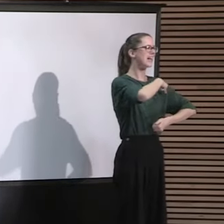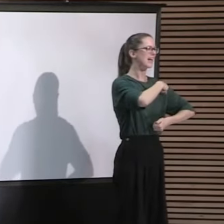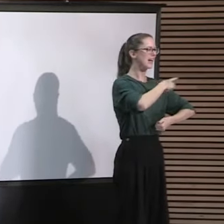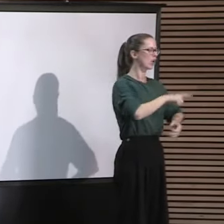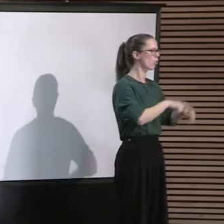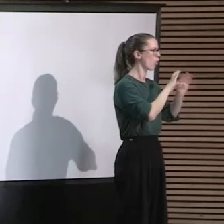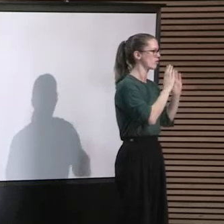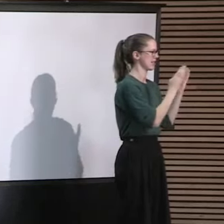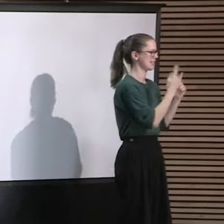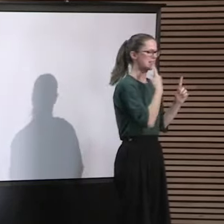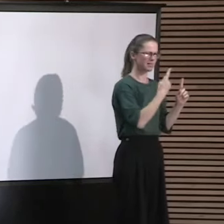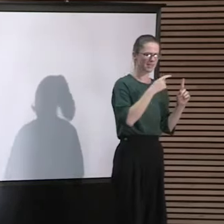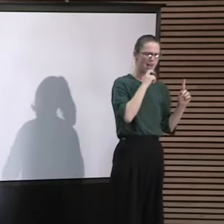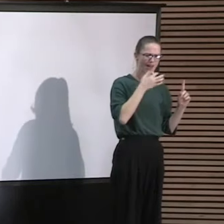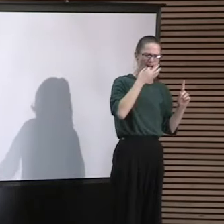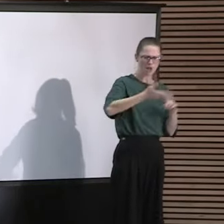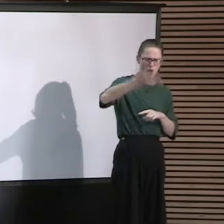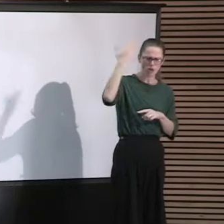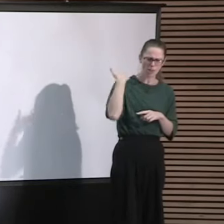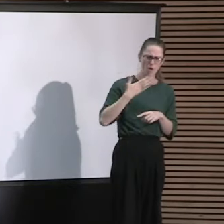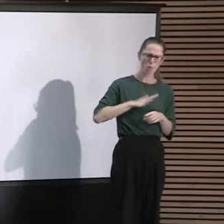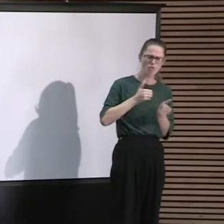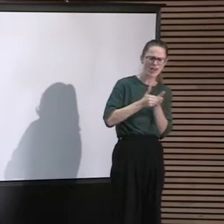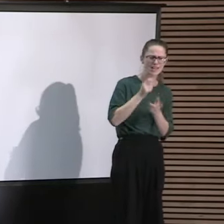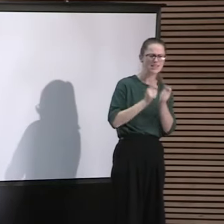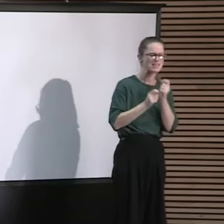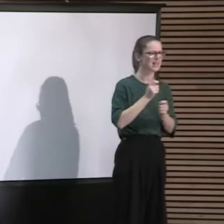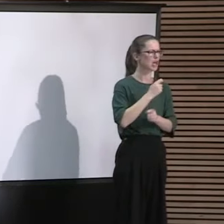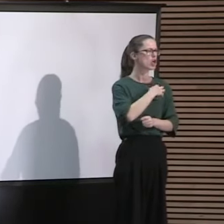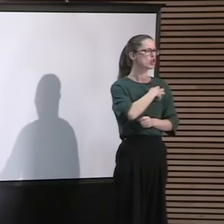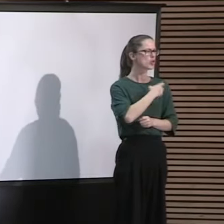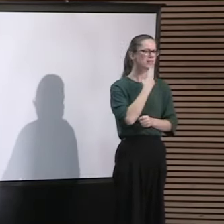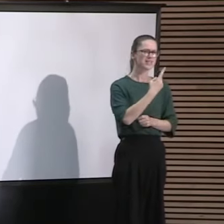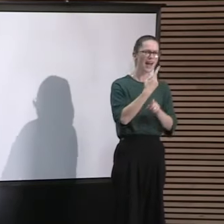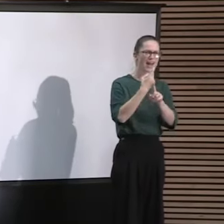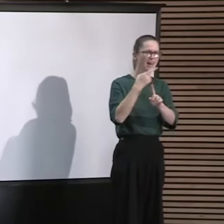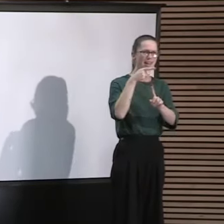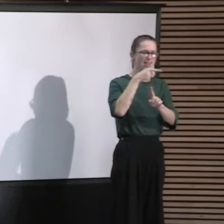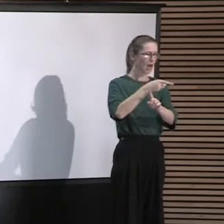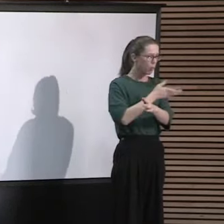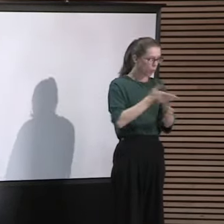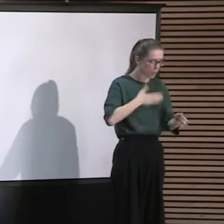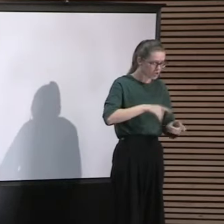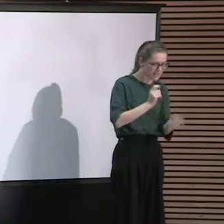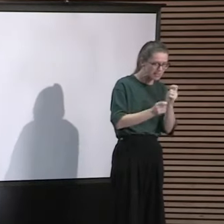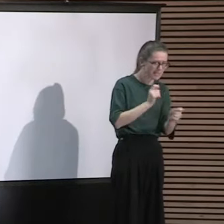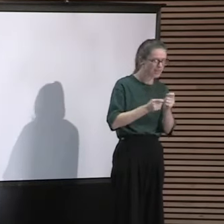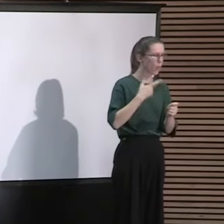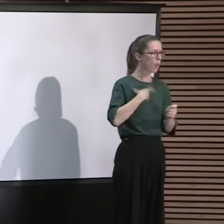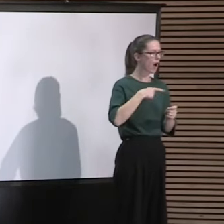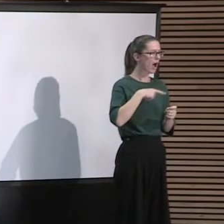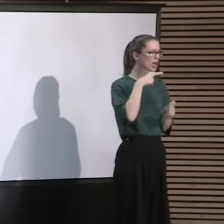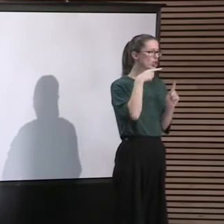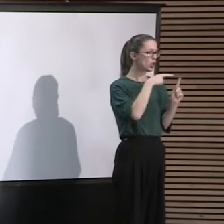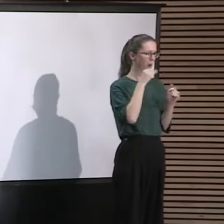for a regular testing program weeks ago. This was declined. Unions also say their members didn't have an issue with tests. So why are you trying to shift blame and